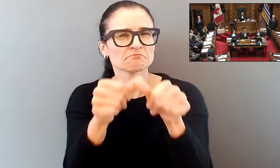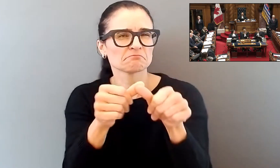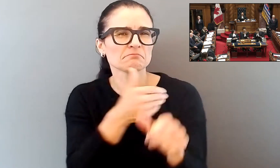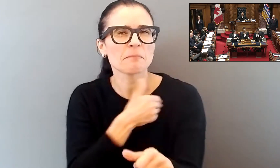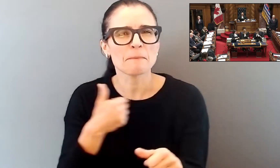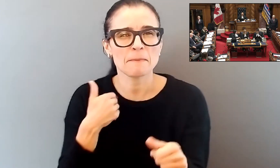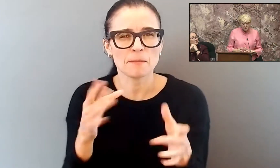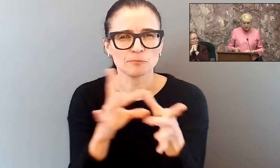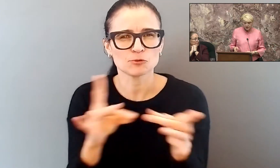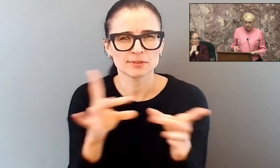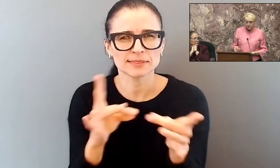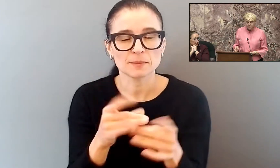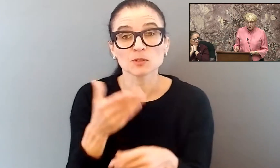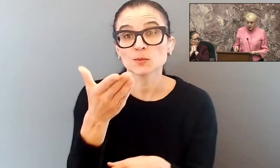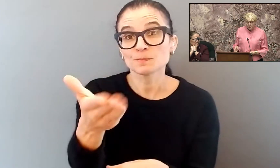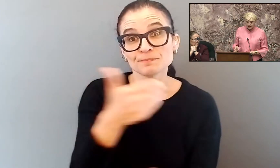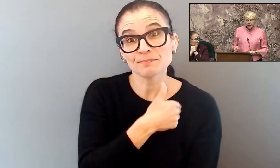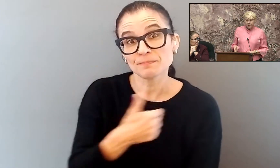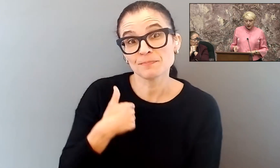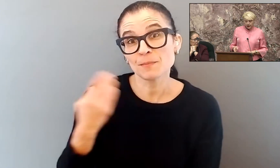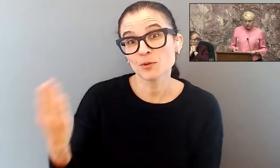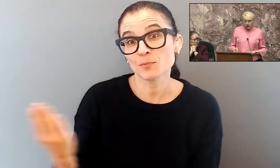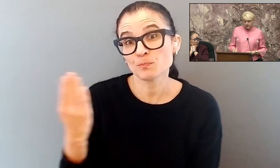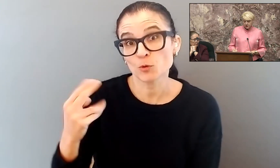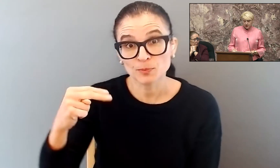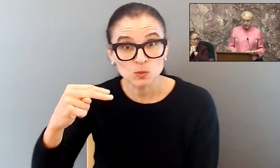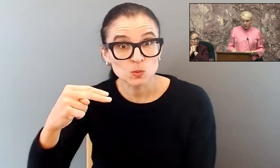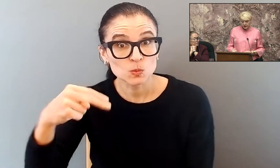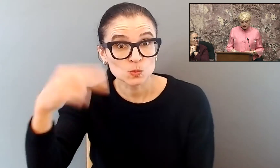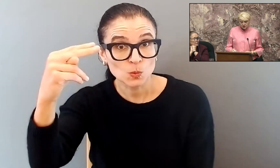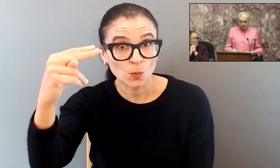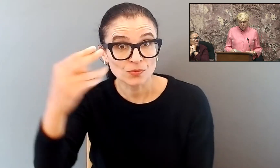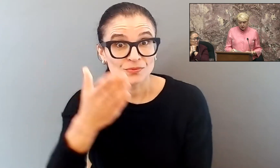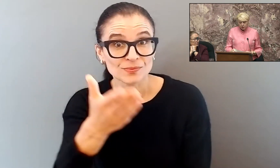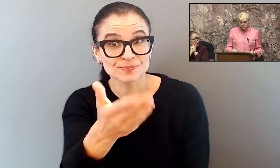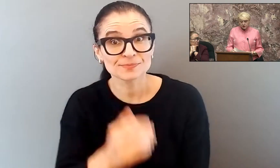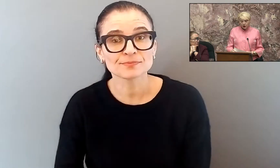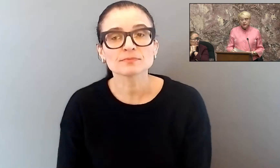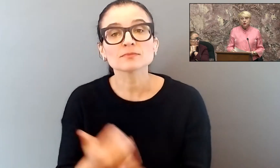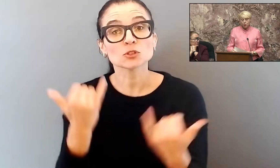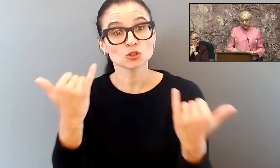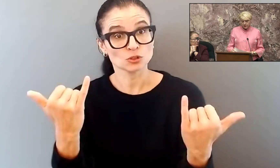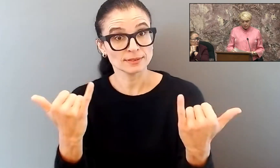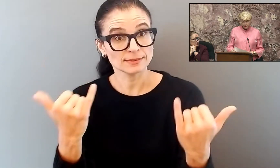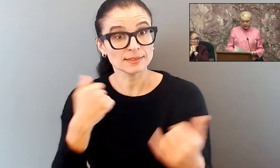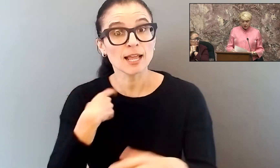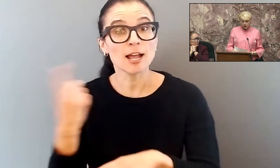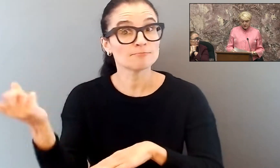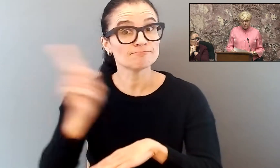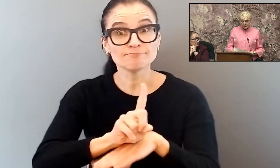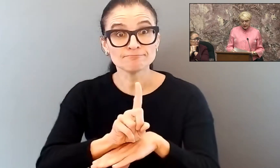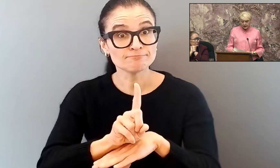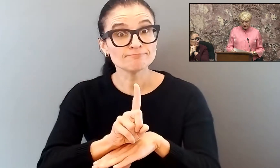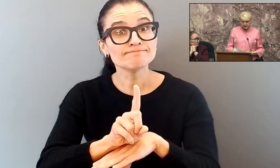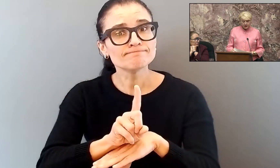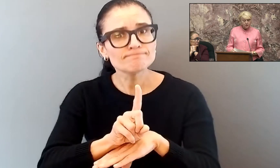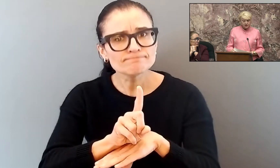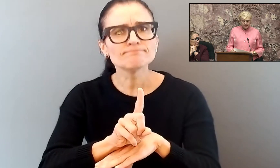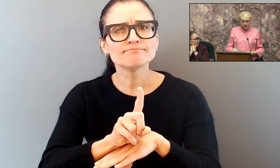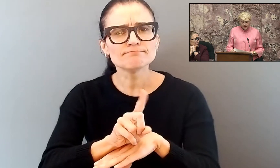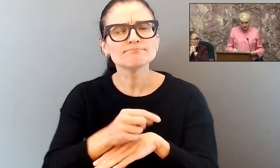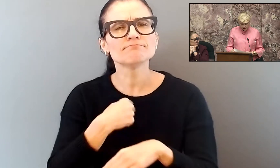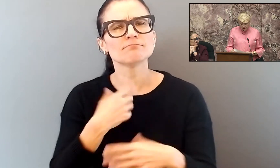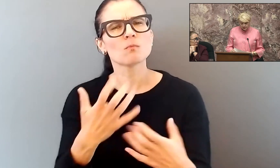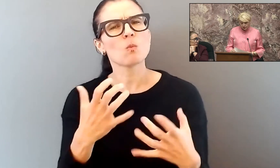North. Thank you, Mr. Speaker. Today, I rise to give voice to someone who does not enjoy the privilege of speaking in this